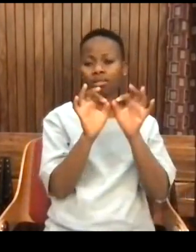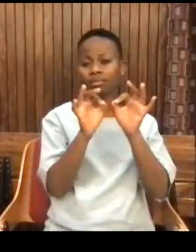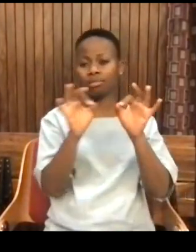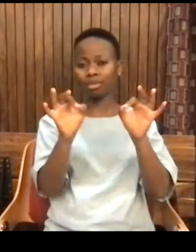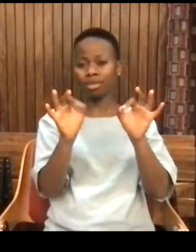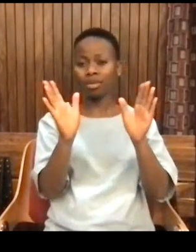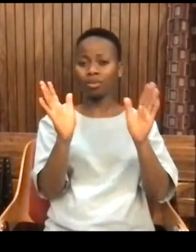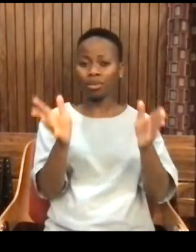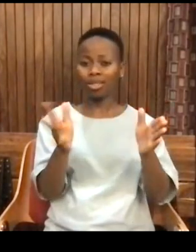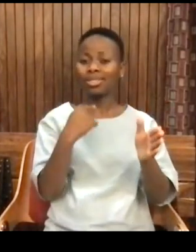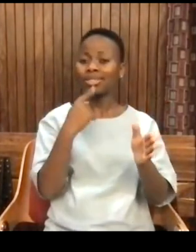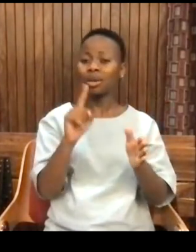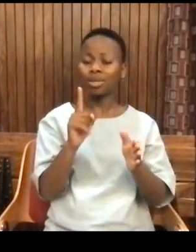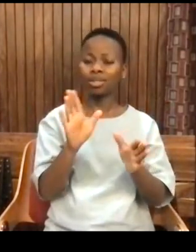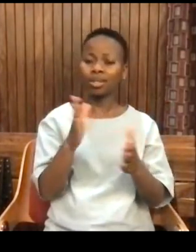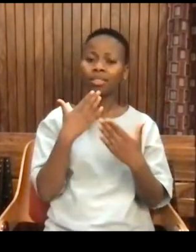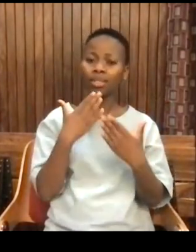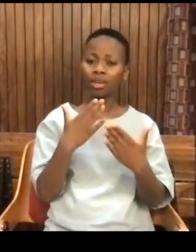Thank you.